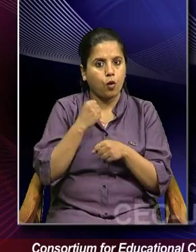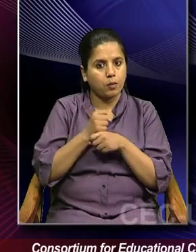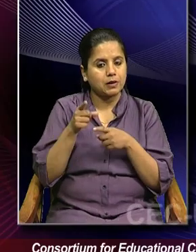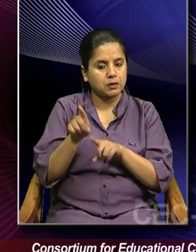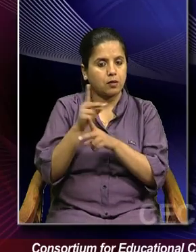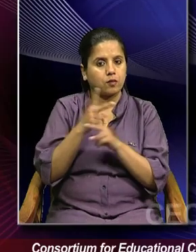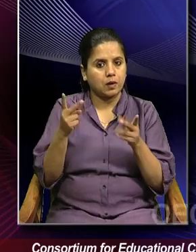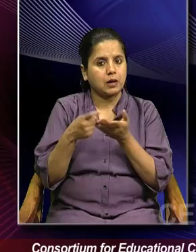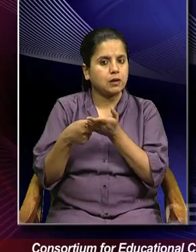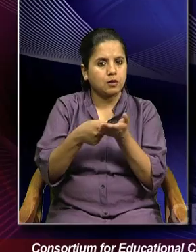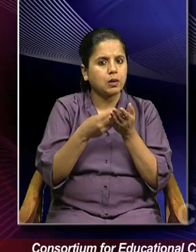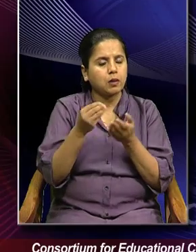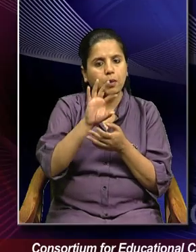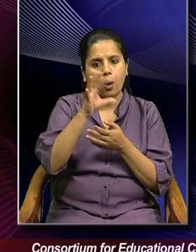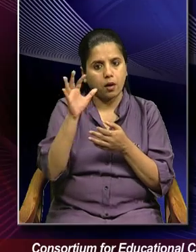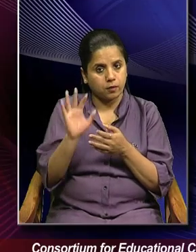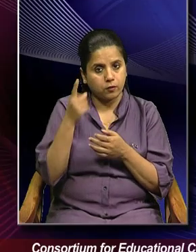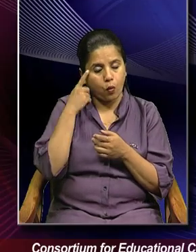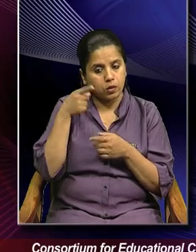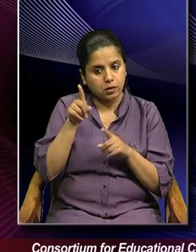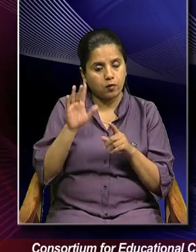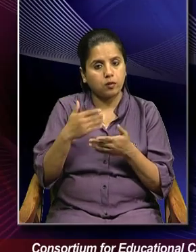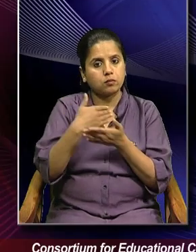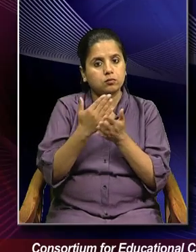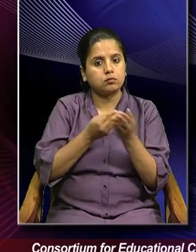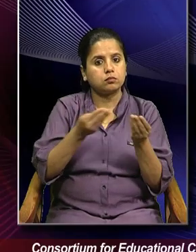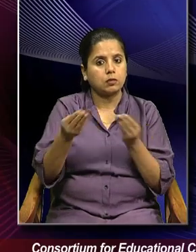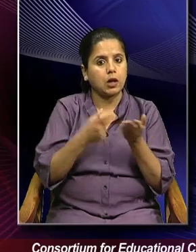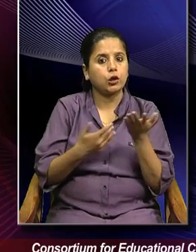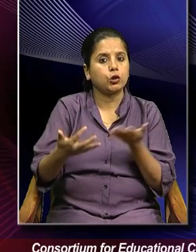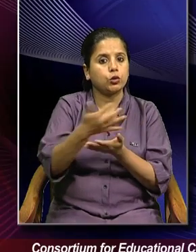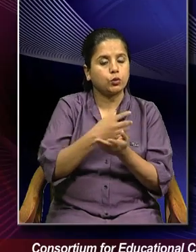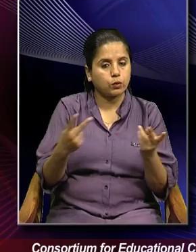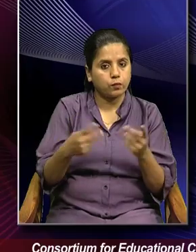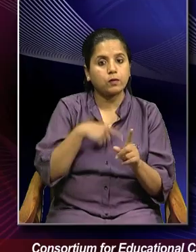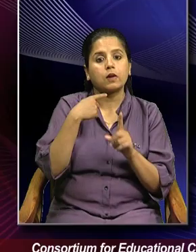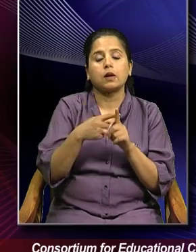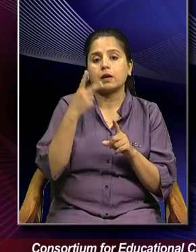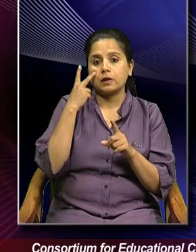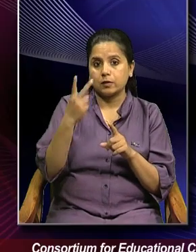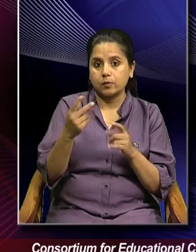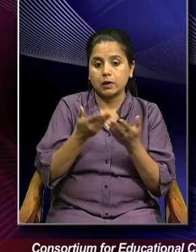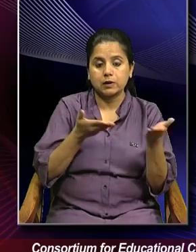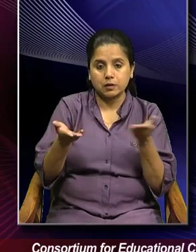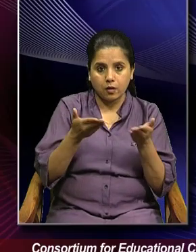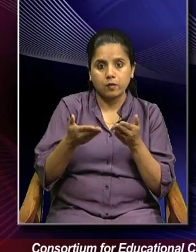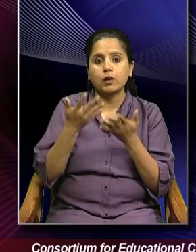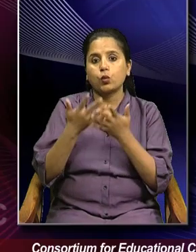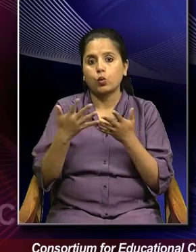of respective countries for their distribution of resources along with services and